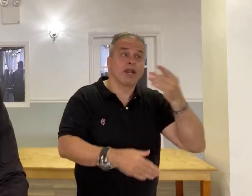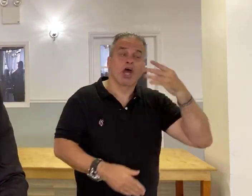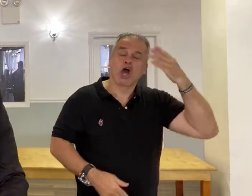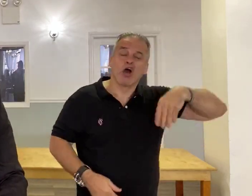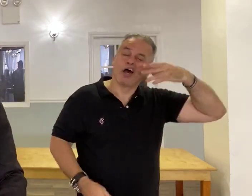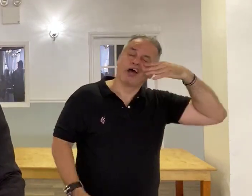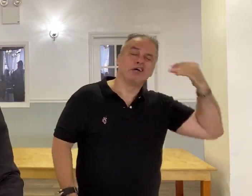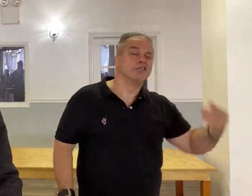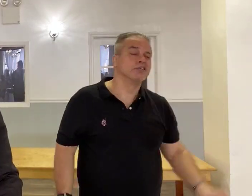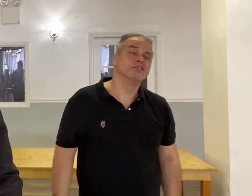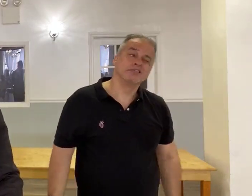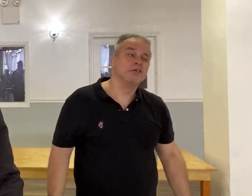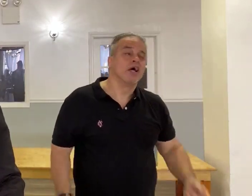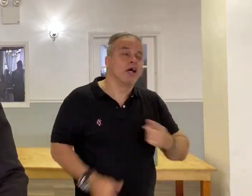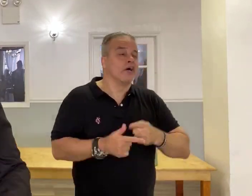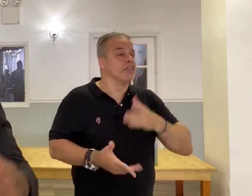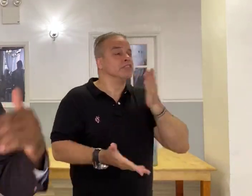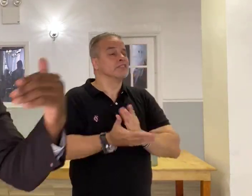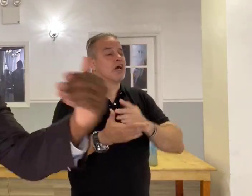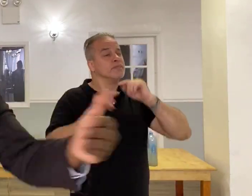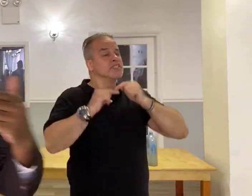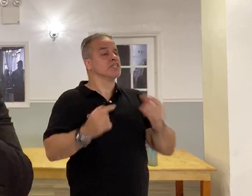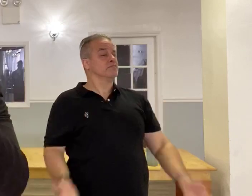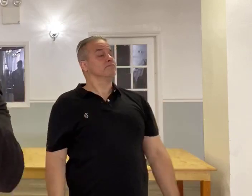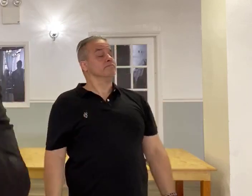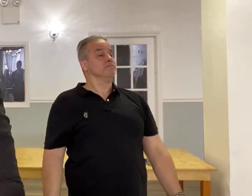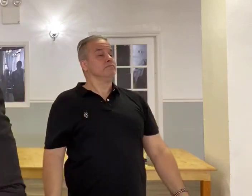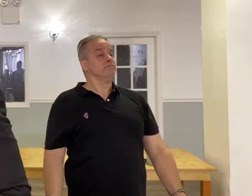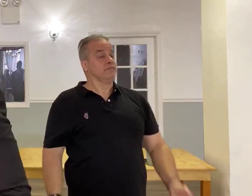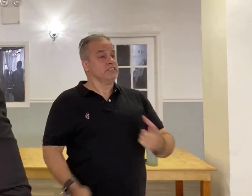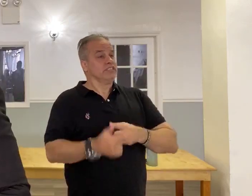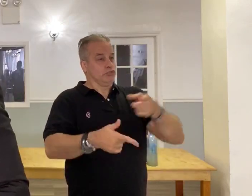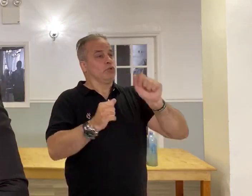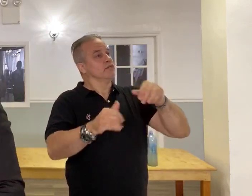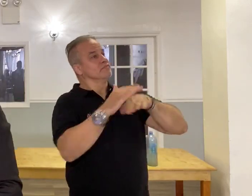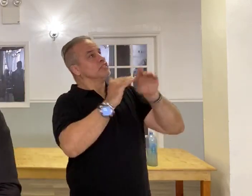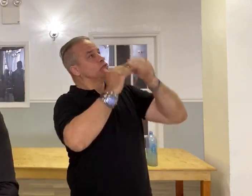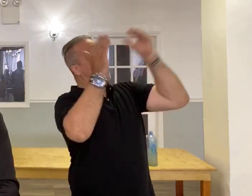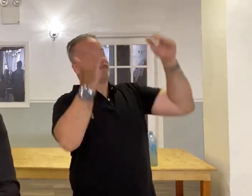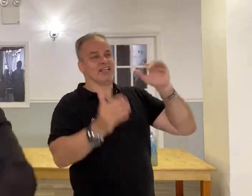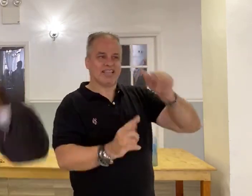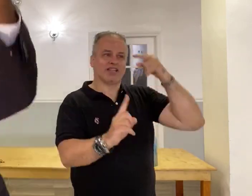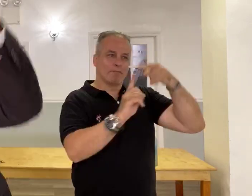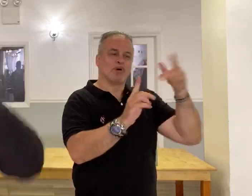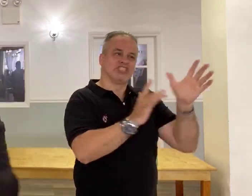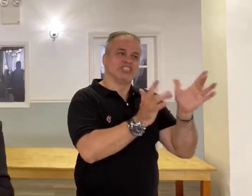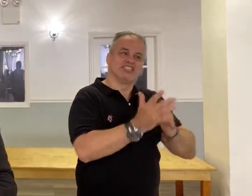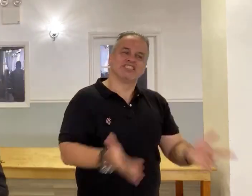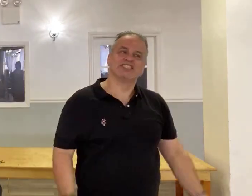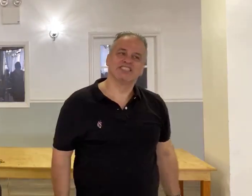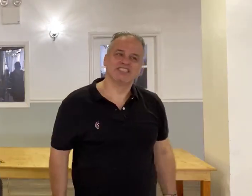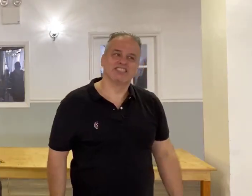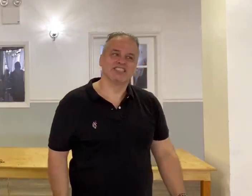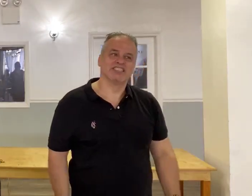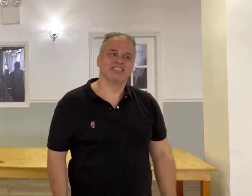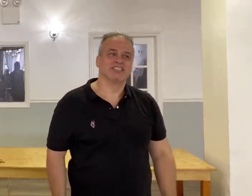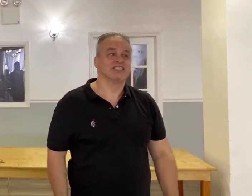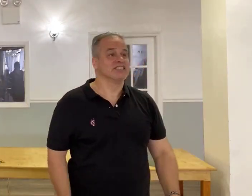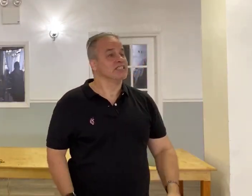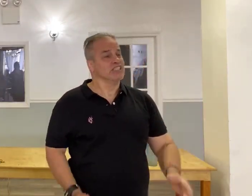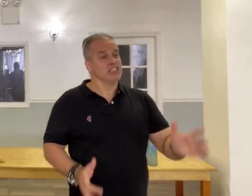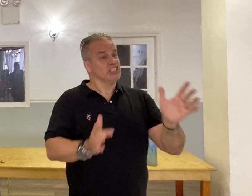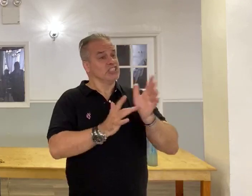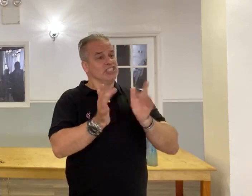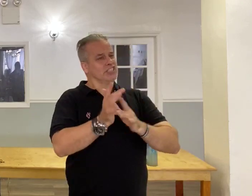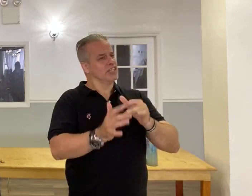trying to say goodbye to my right arm. Jesus is not telling any one of us to literally run to a Kings County